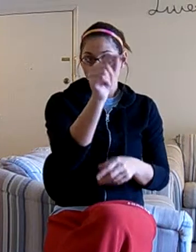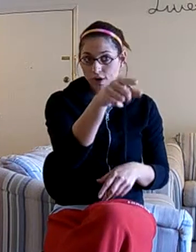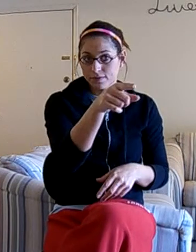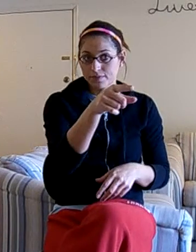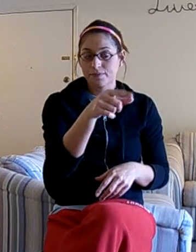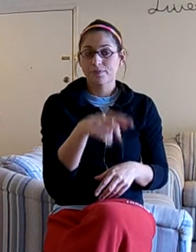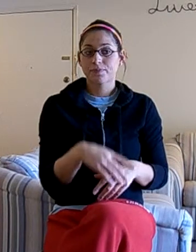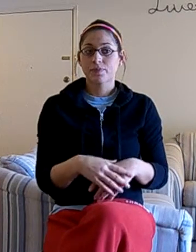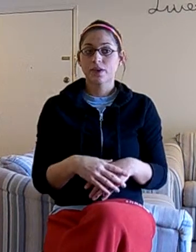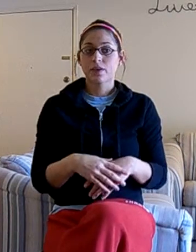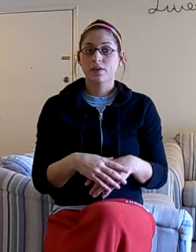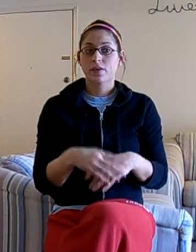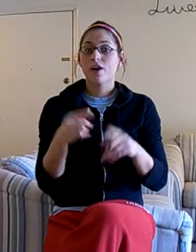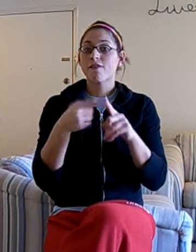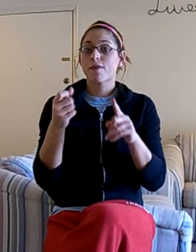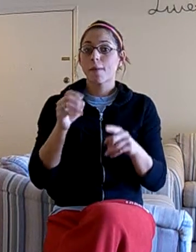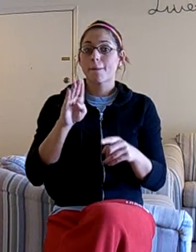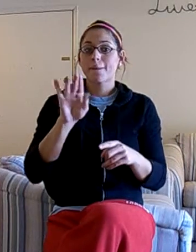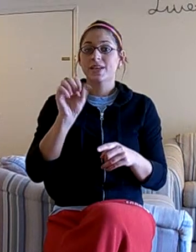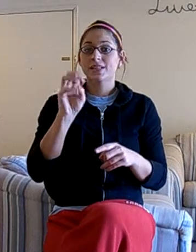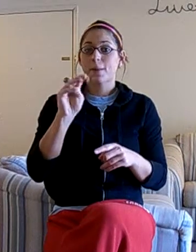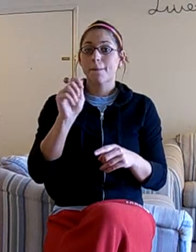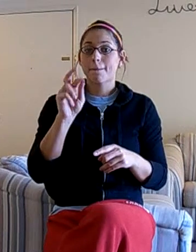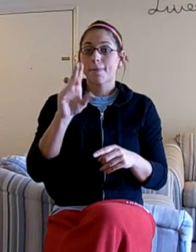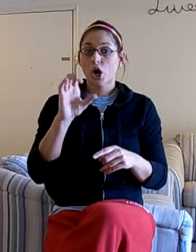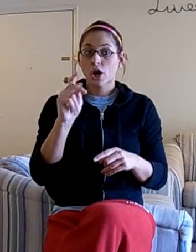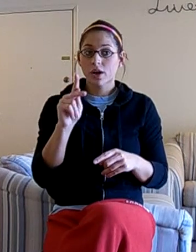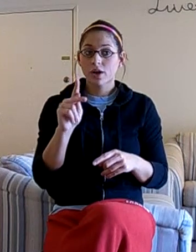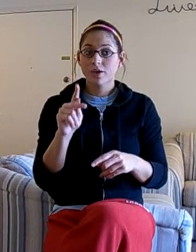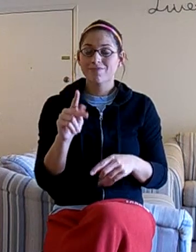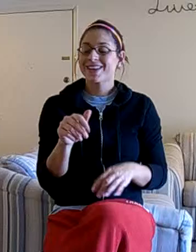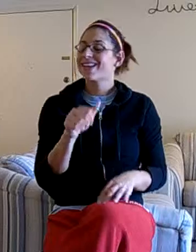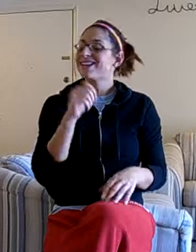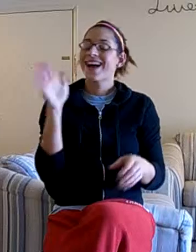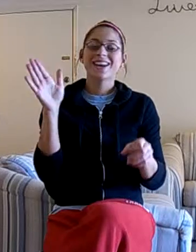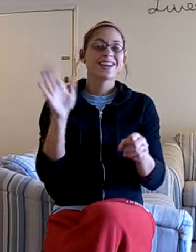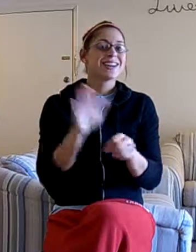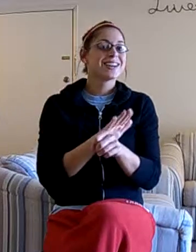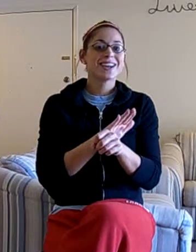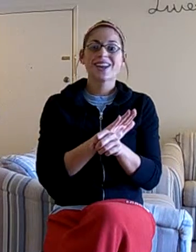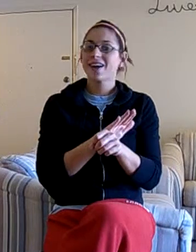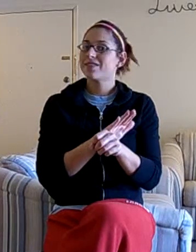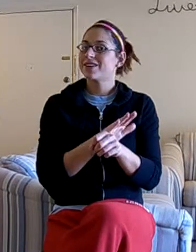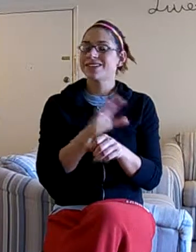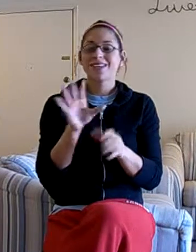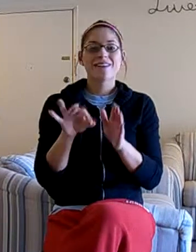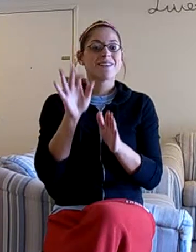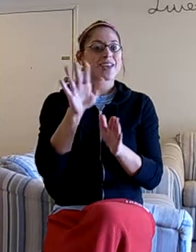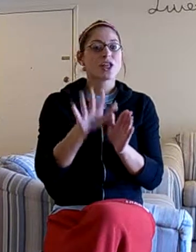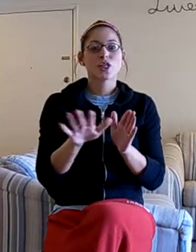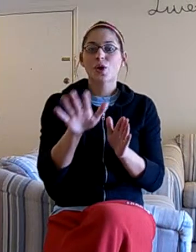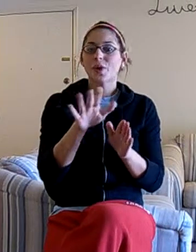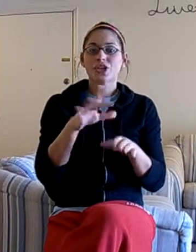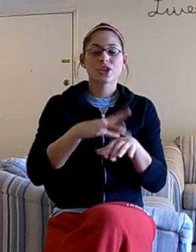away from Bismarck. That's not enough to exactly pinpoint the location of an earthquake. It could